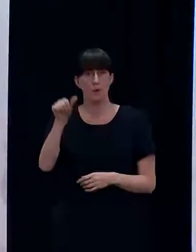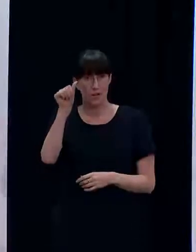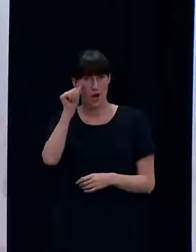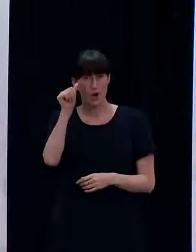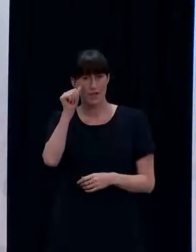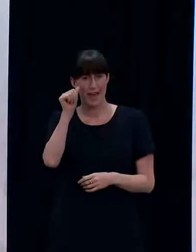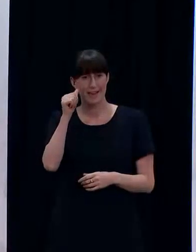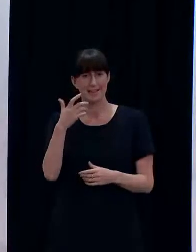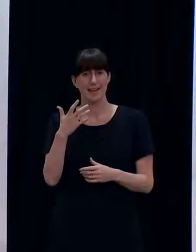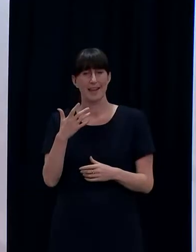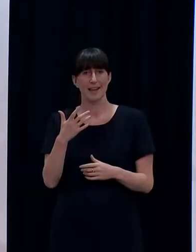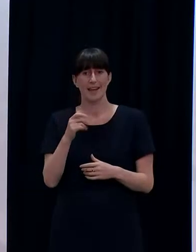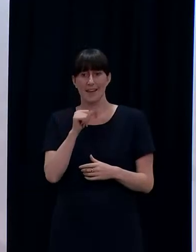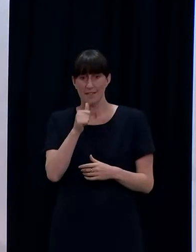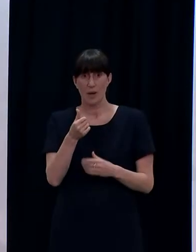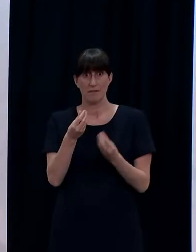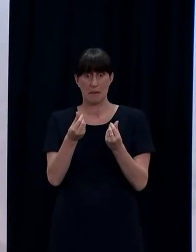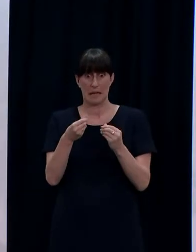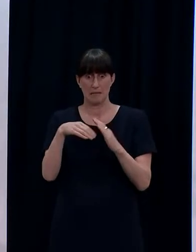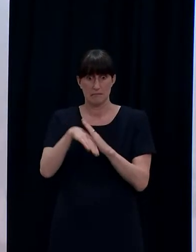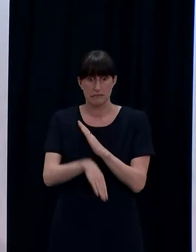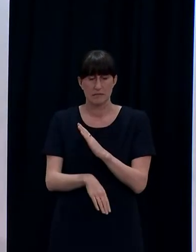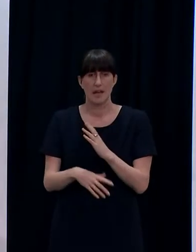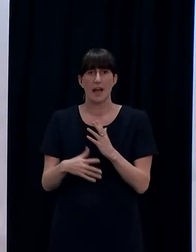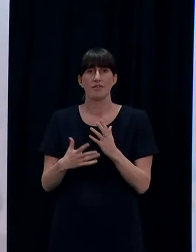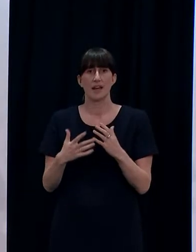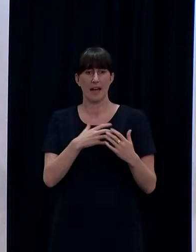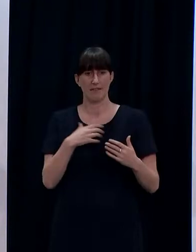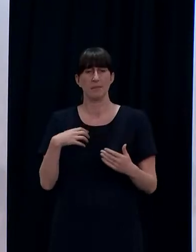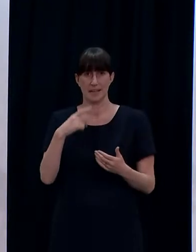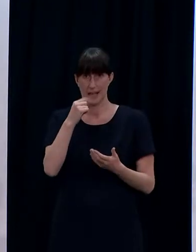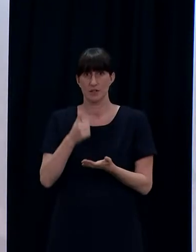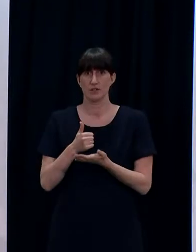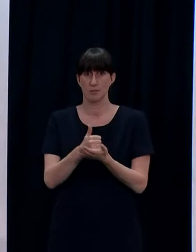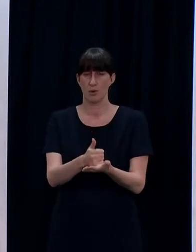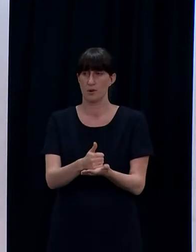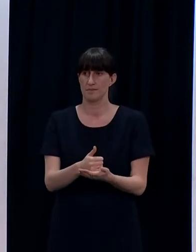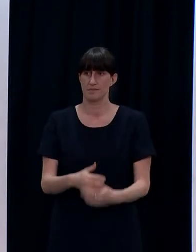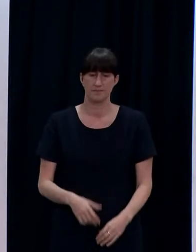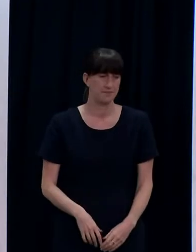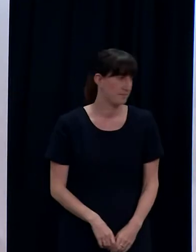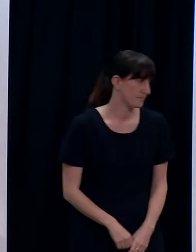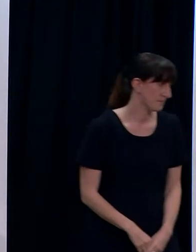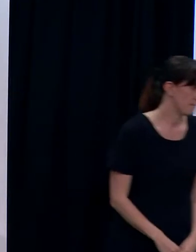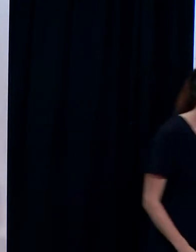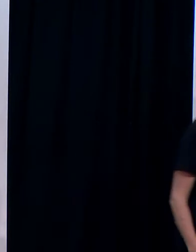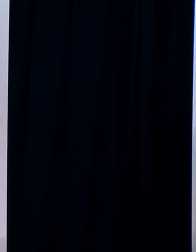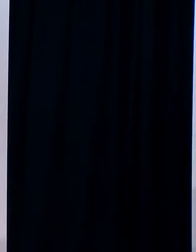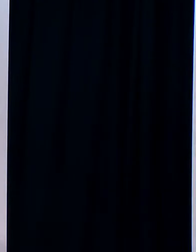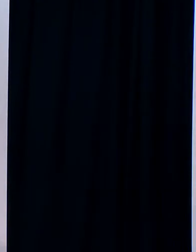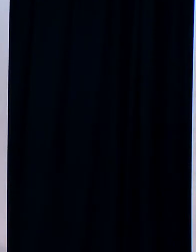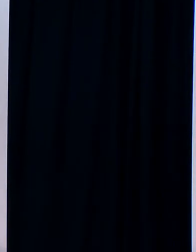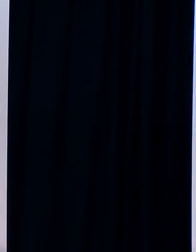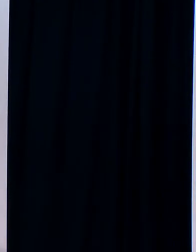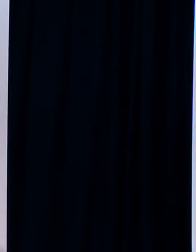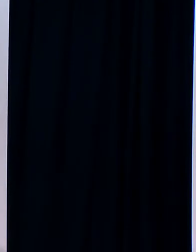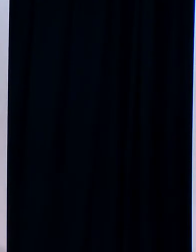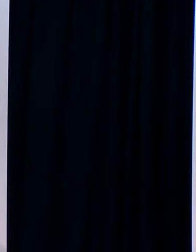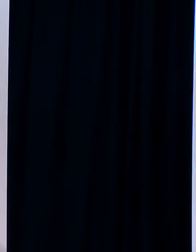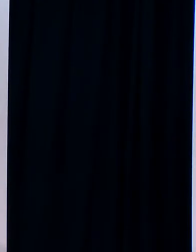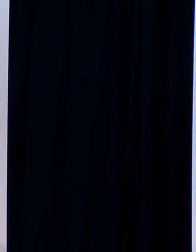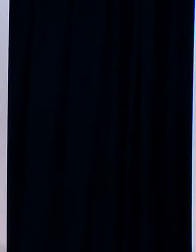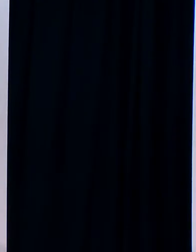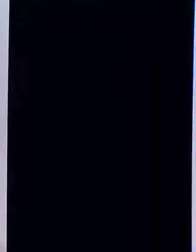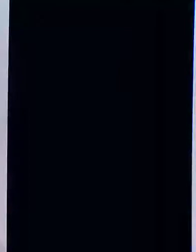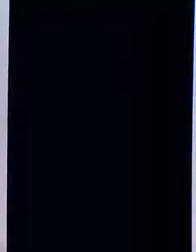that the government's helped support on most campuses. Is the government considering increasing the hardship? As I say, we're continuing to look at all